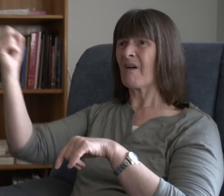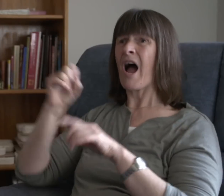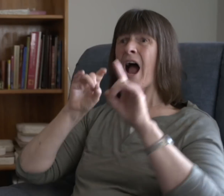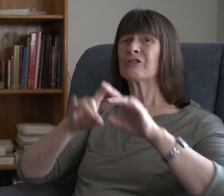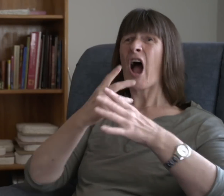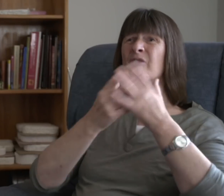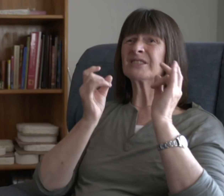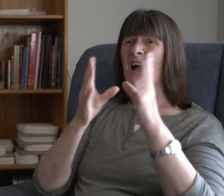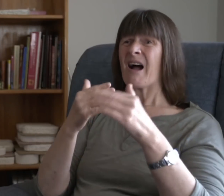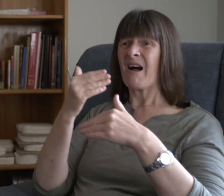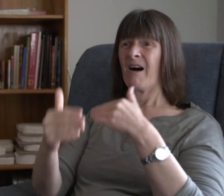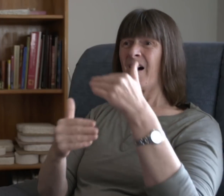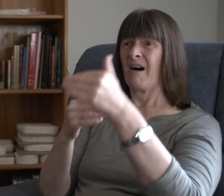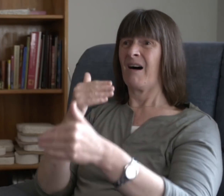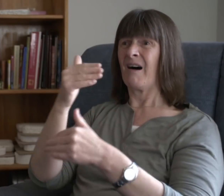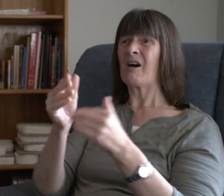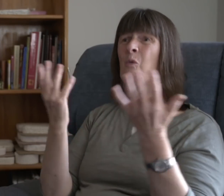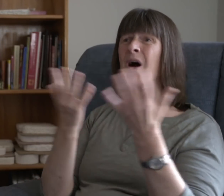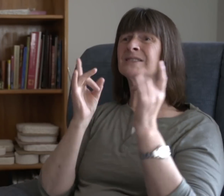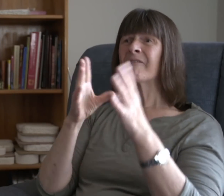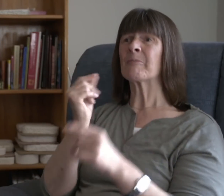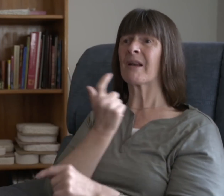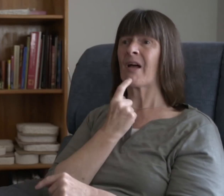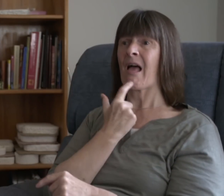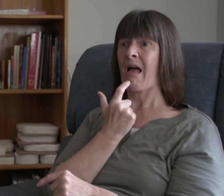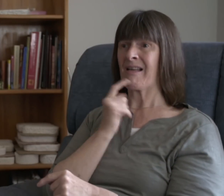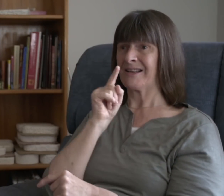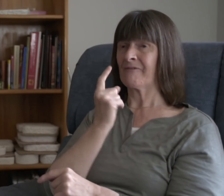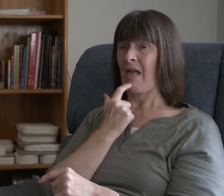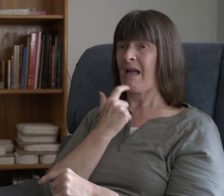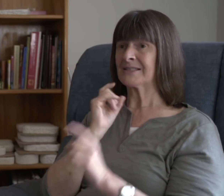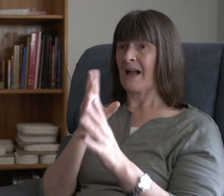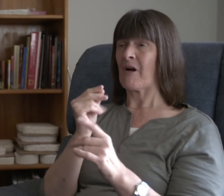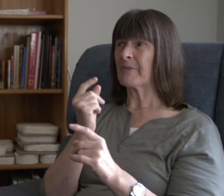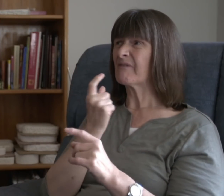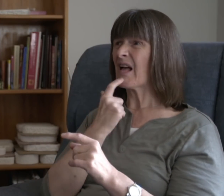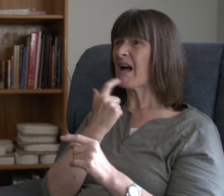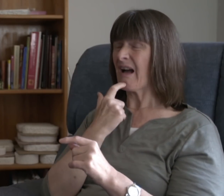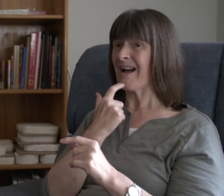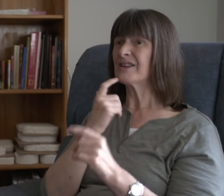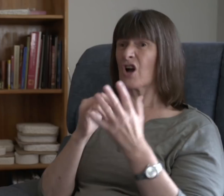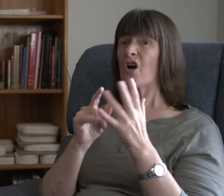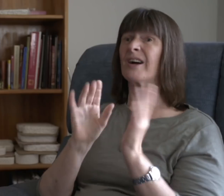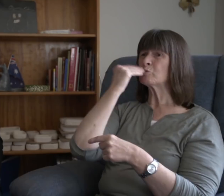People use it overseas. It's only started recently in Australia, but it was originated in Finland. When I